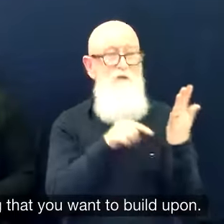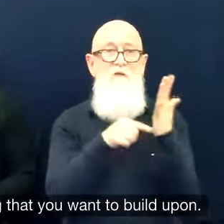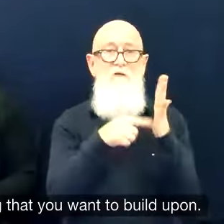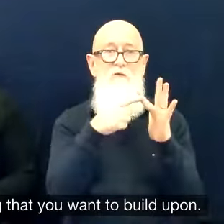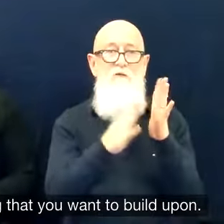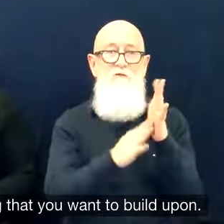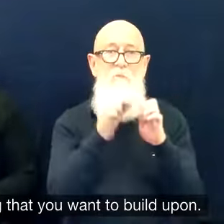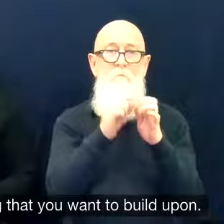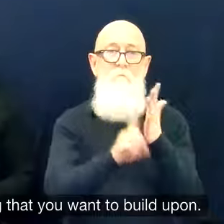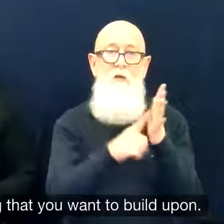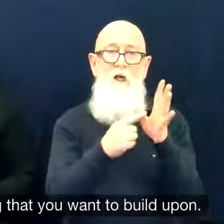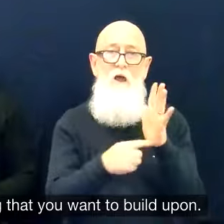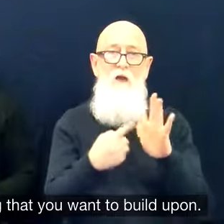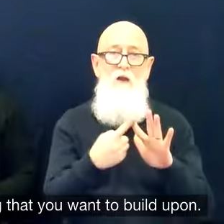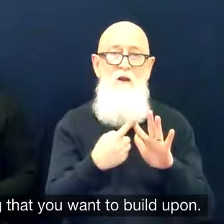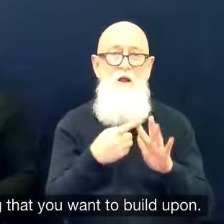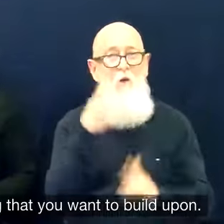will help you